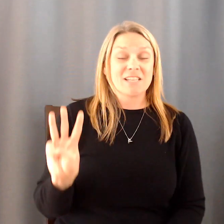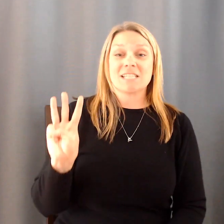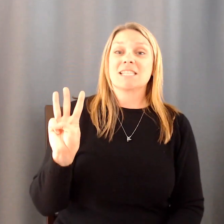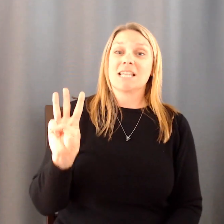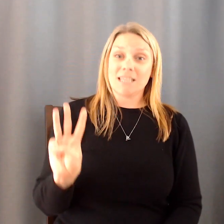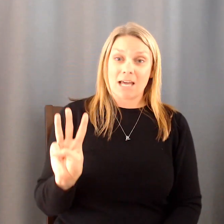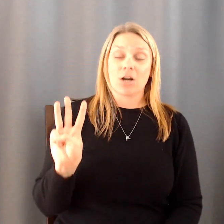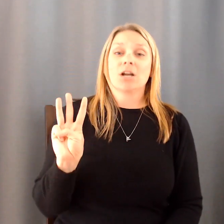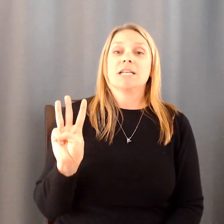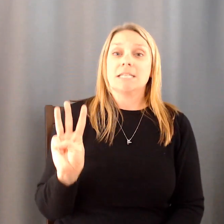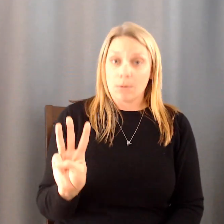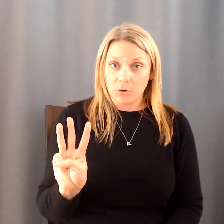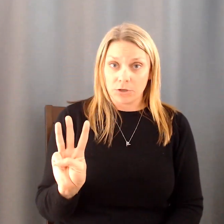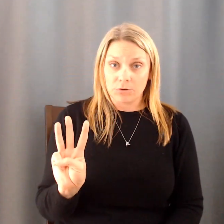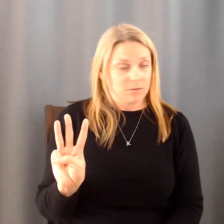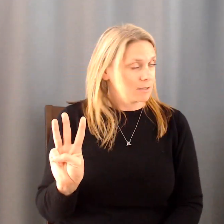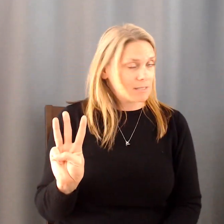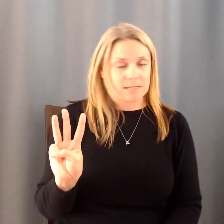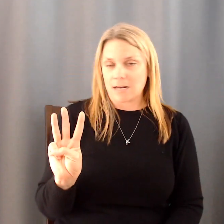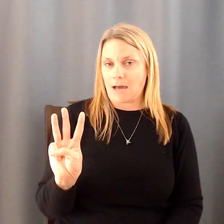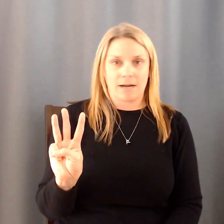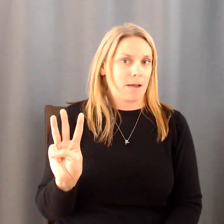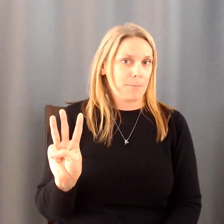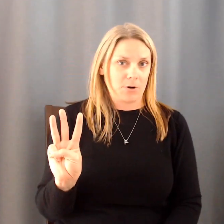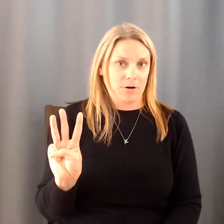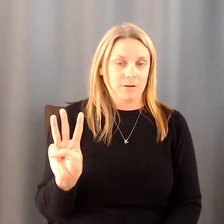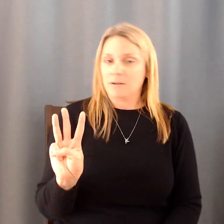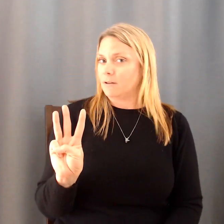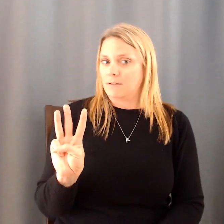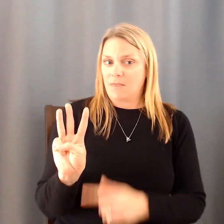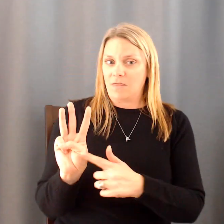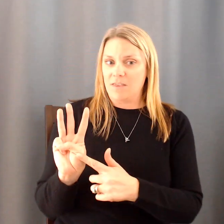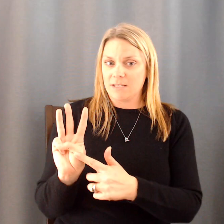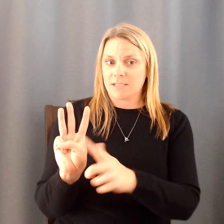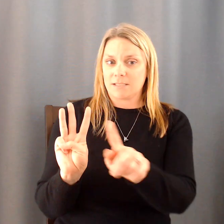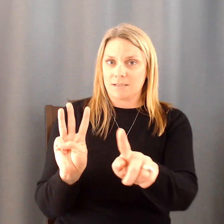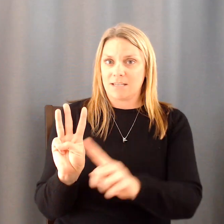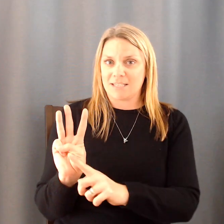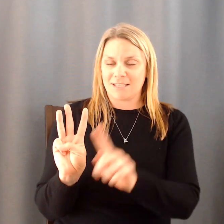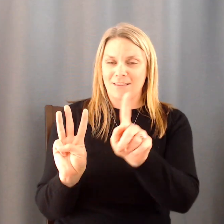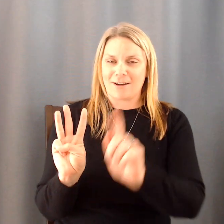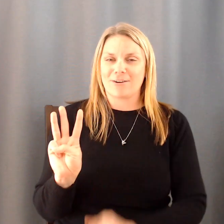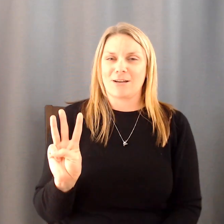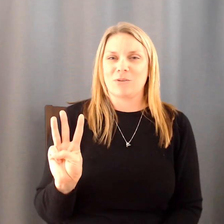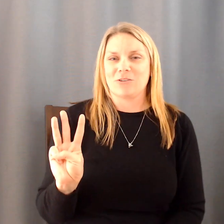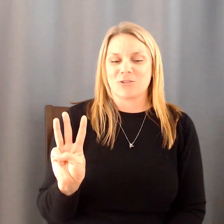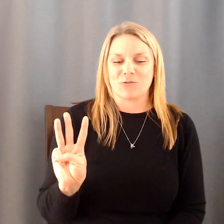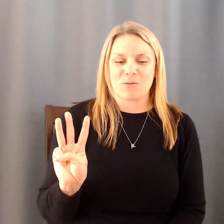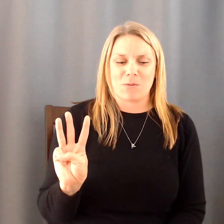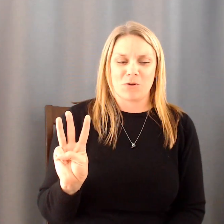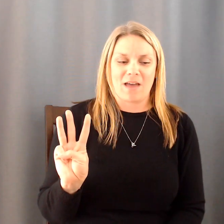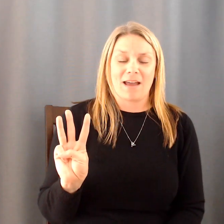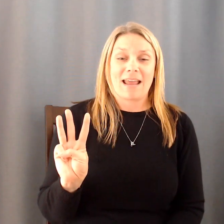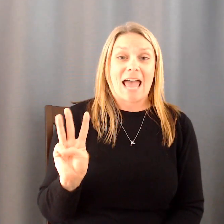the letter W. This is not a number. This is the letter W, so remember that.